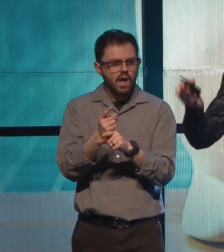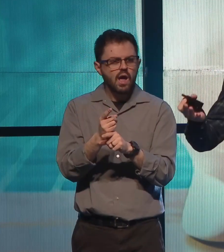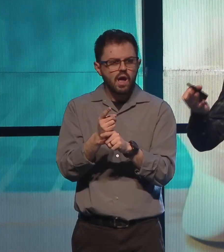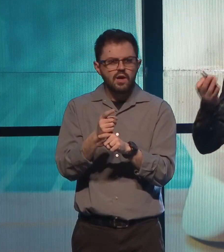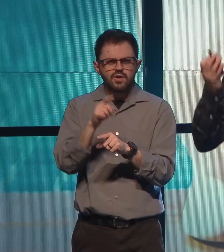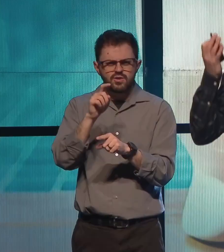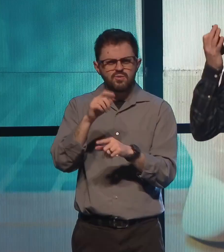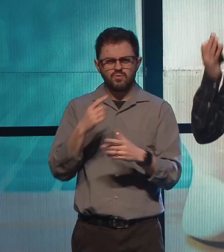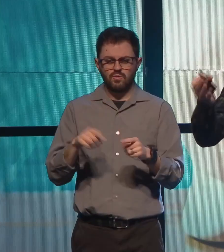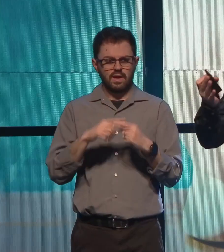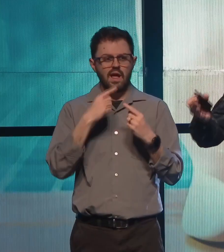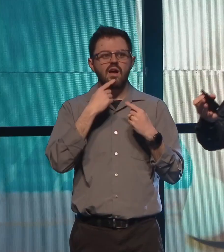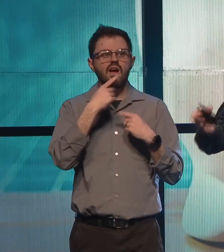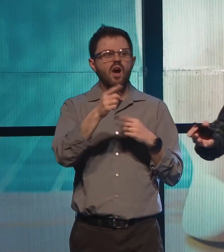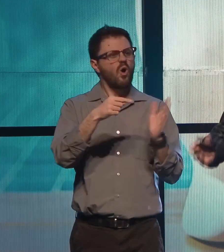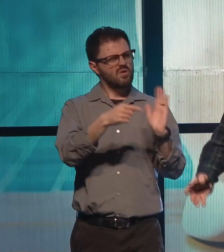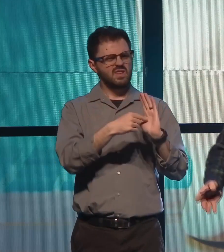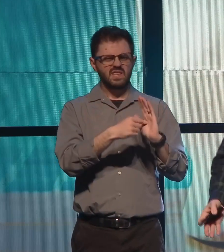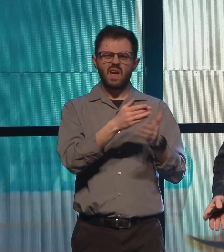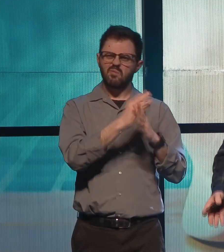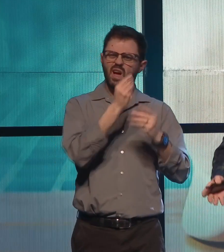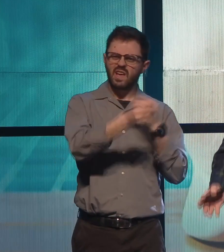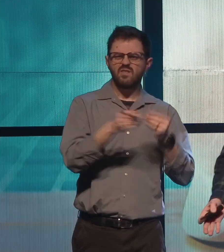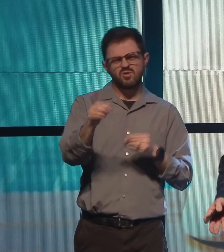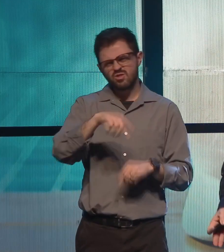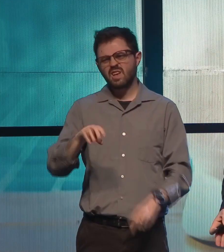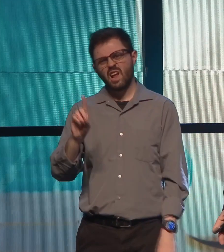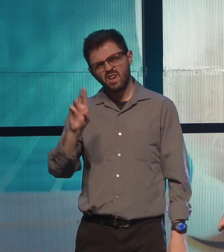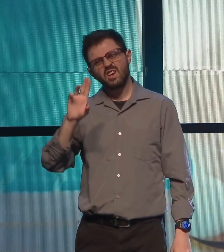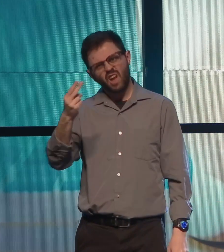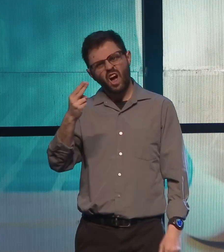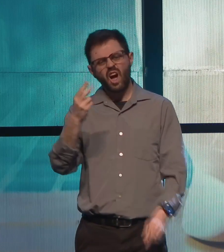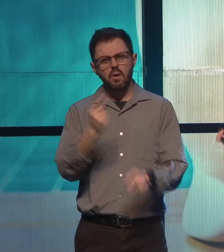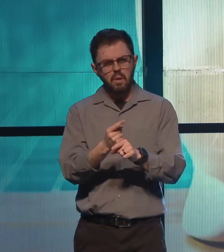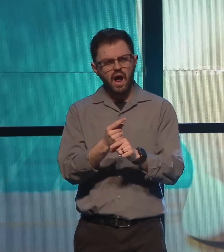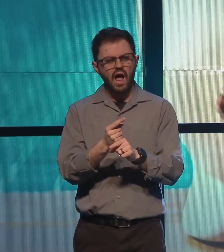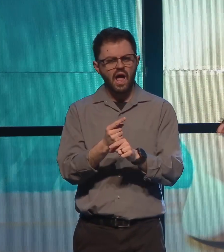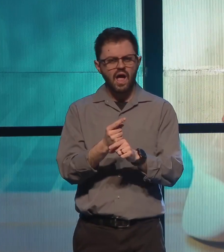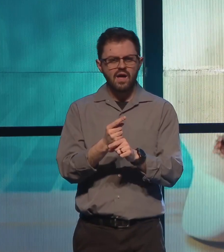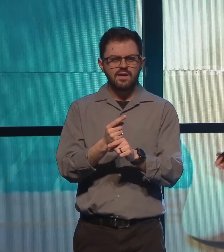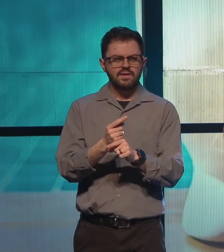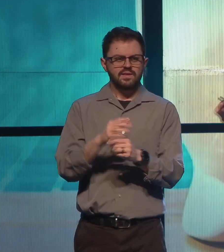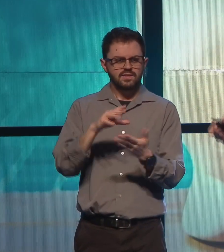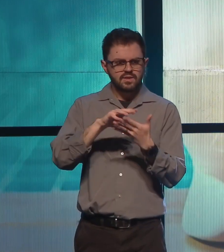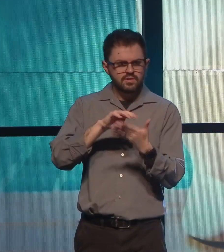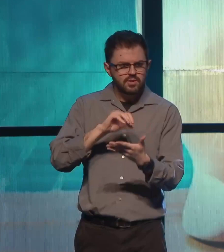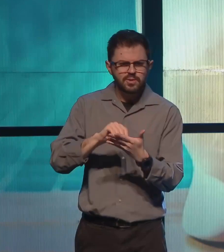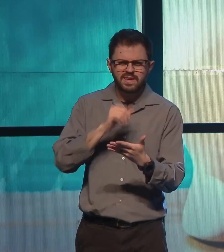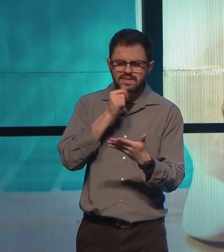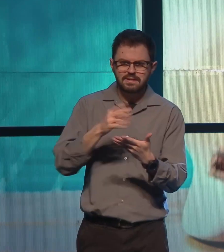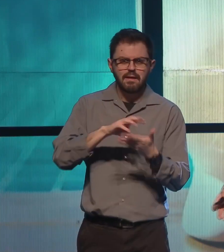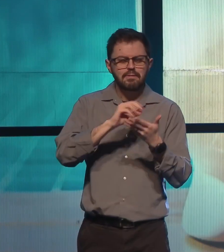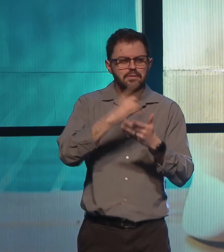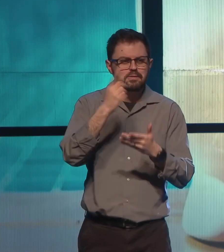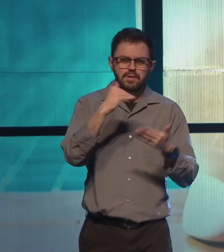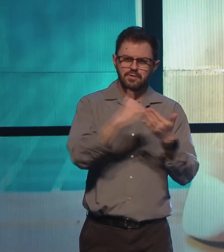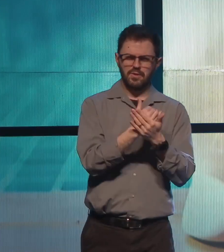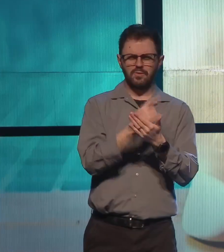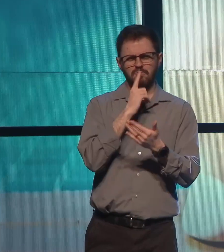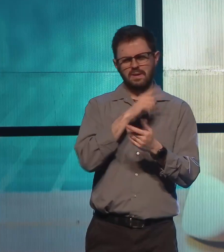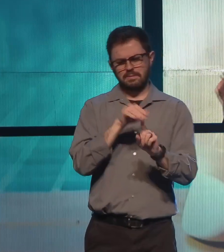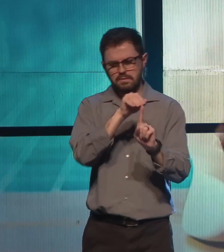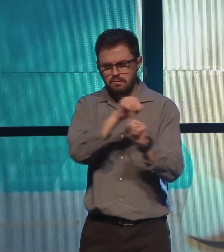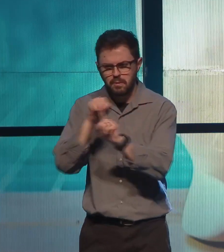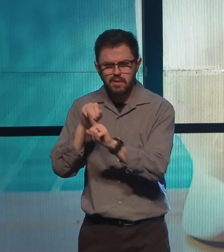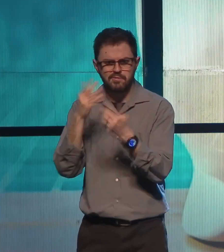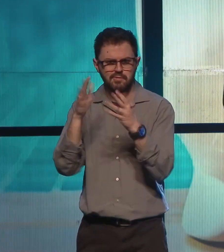say duh after 90% of everything I say in my life, okay? Learning is just being reminded of what you already know, okay? And I